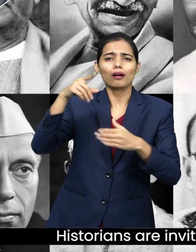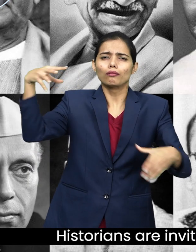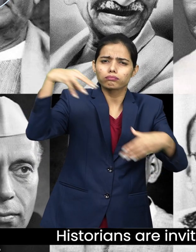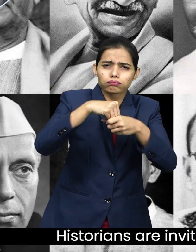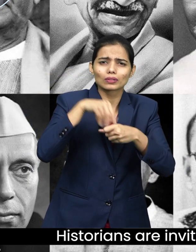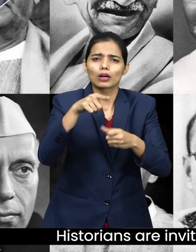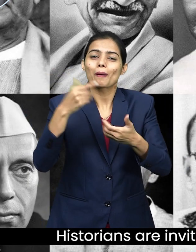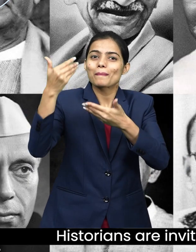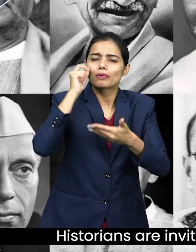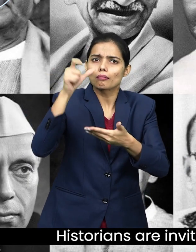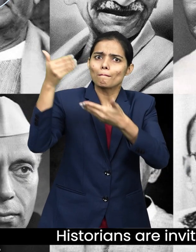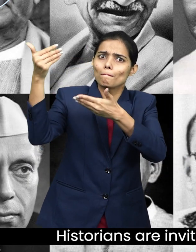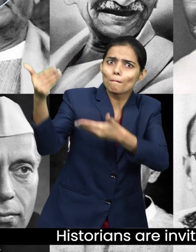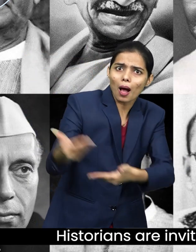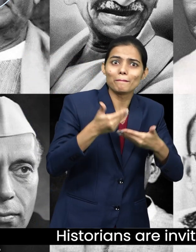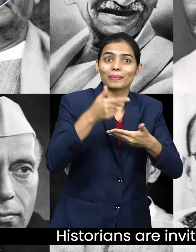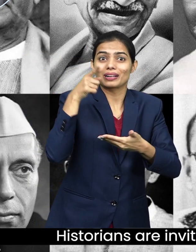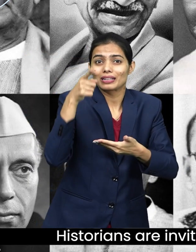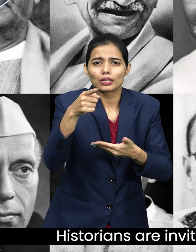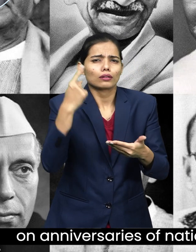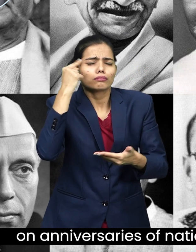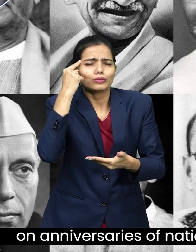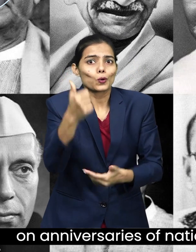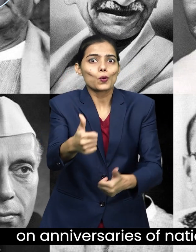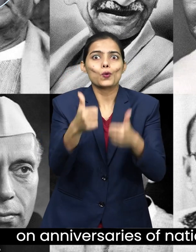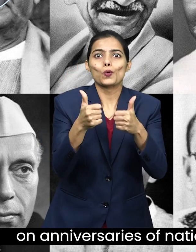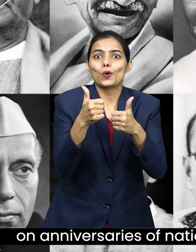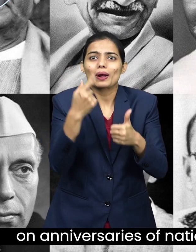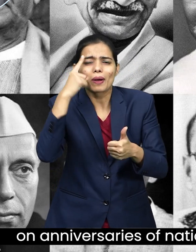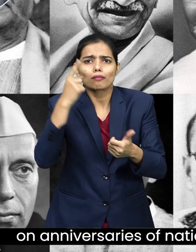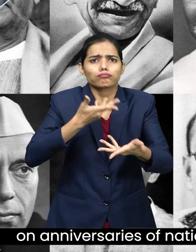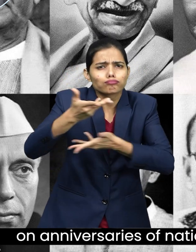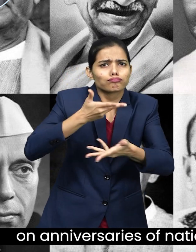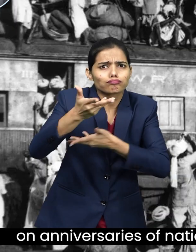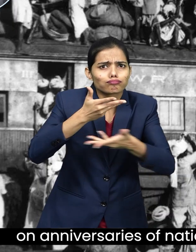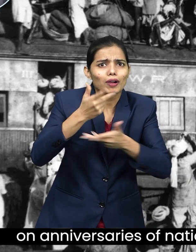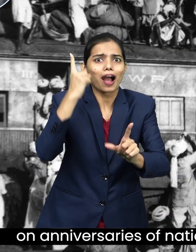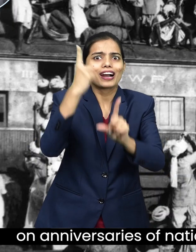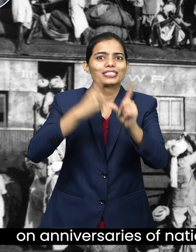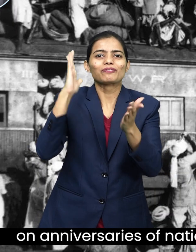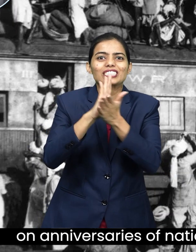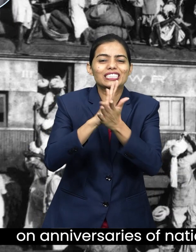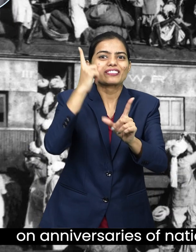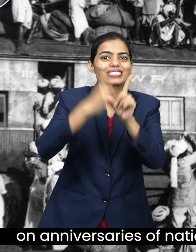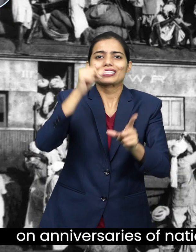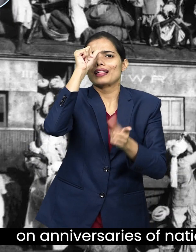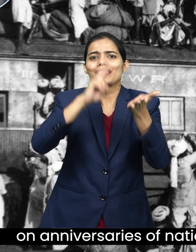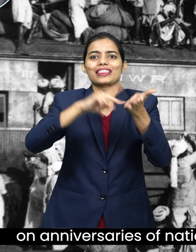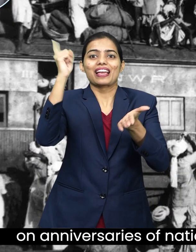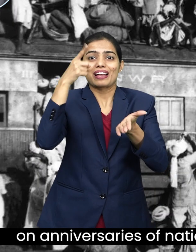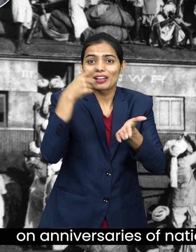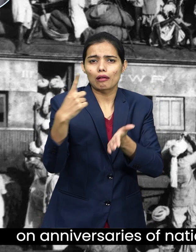Historians are invited as experts for discussion on anniversaries of national leaders and historical